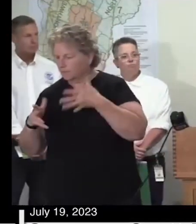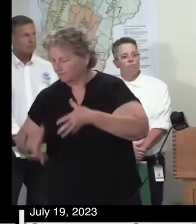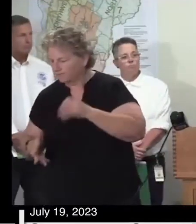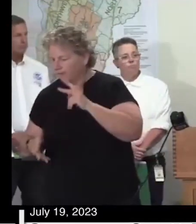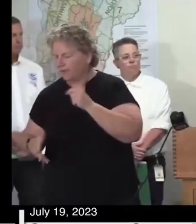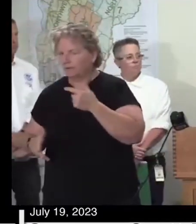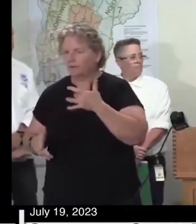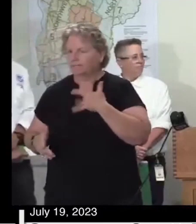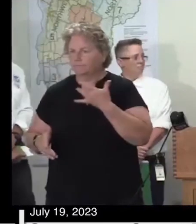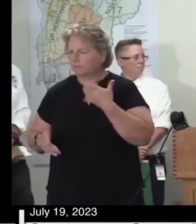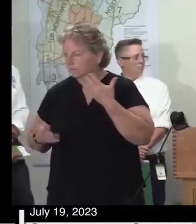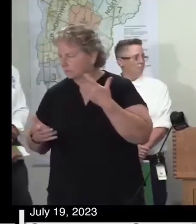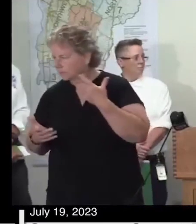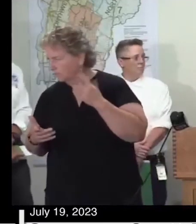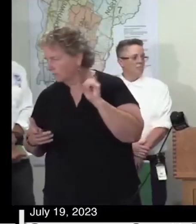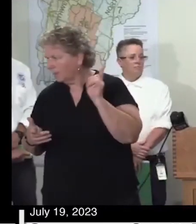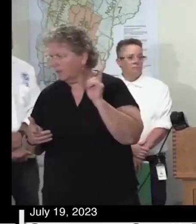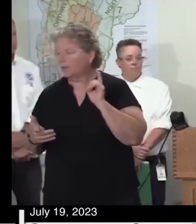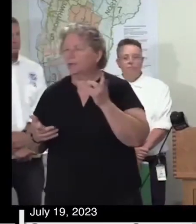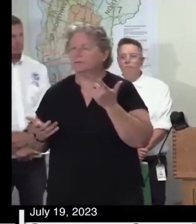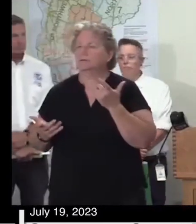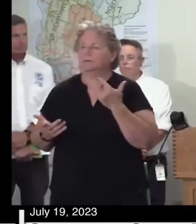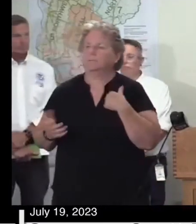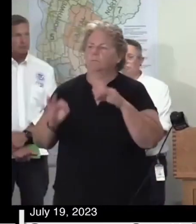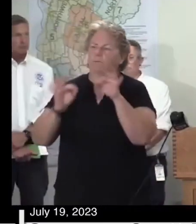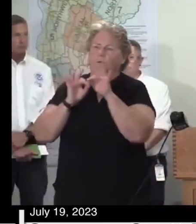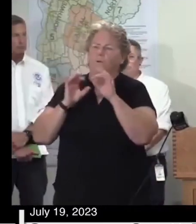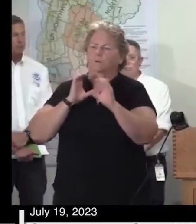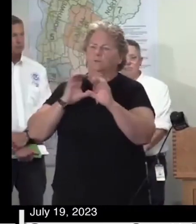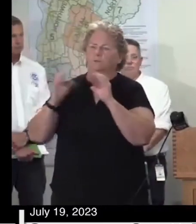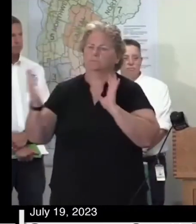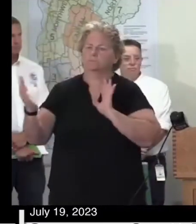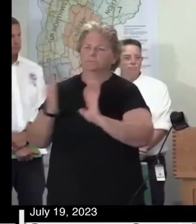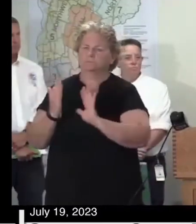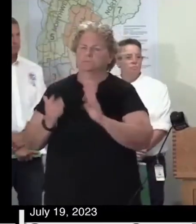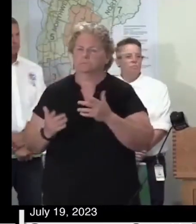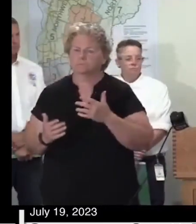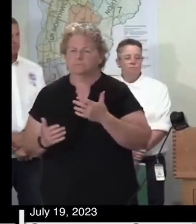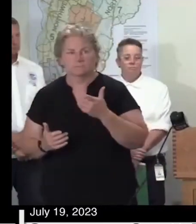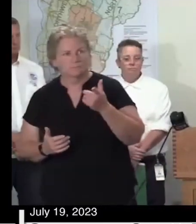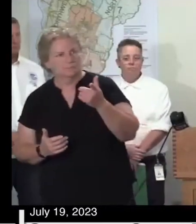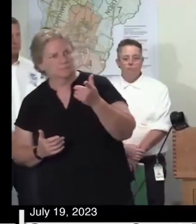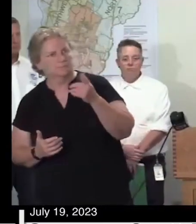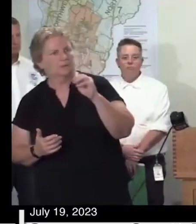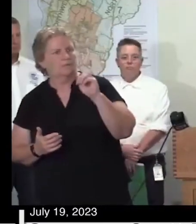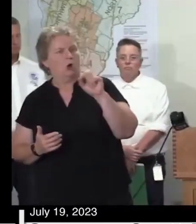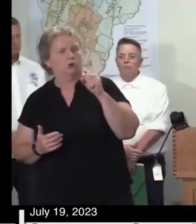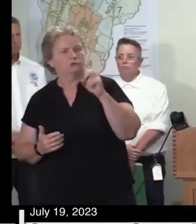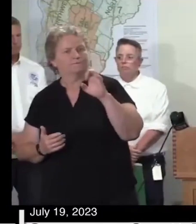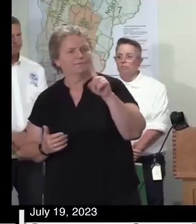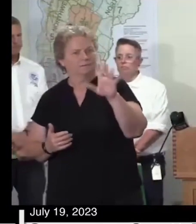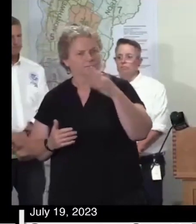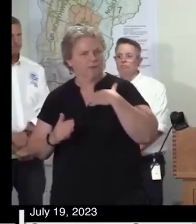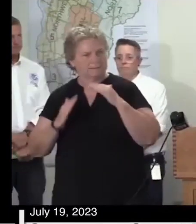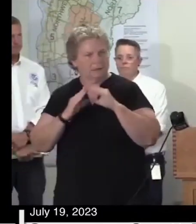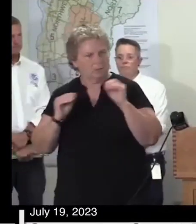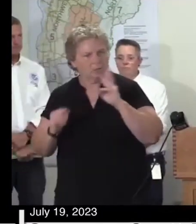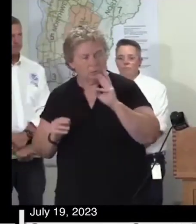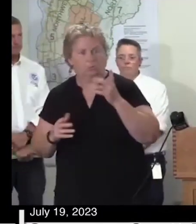have water, sometimes we don't have all that information. So having you tell us will at least